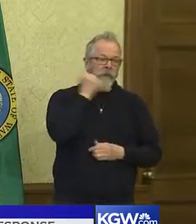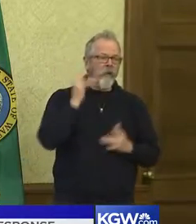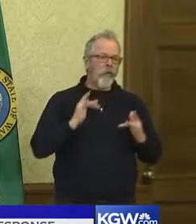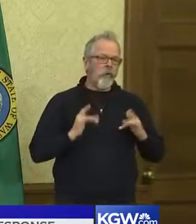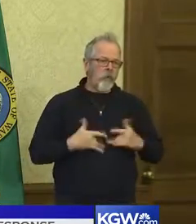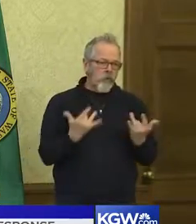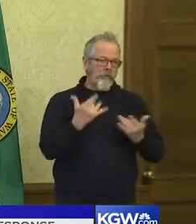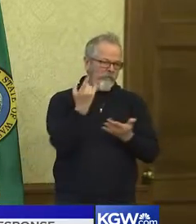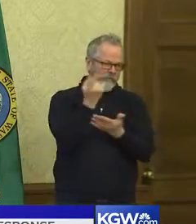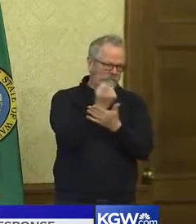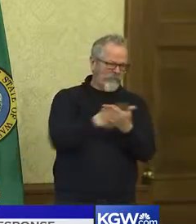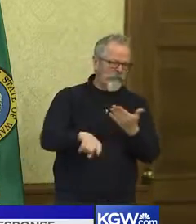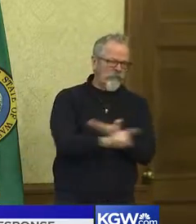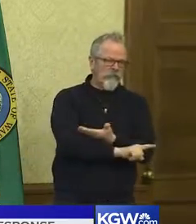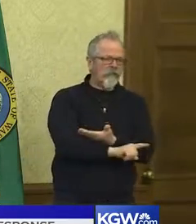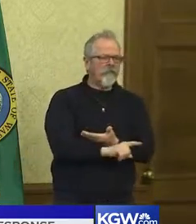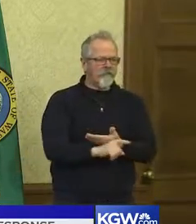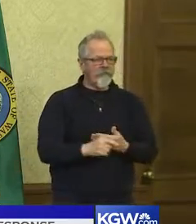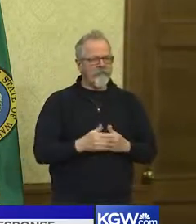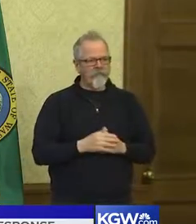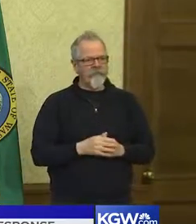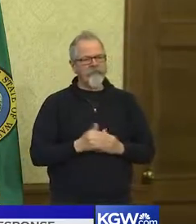This is a question for the Commissioner.